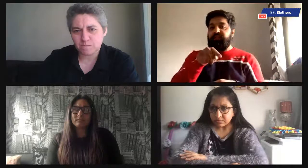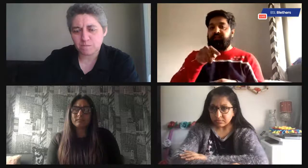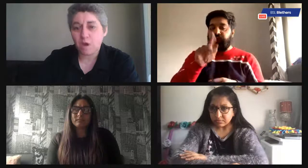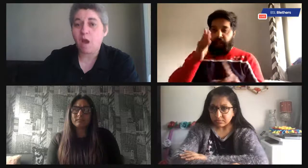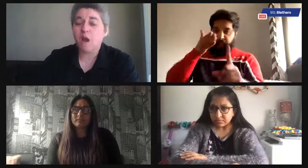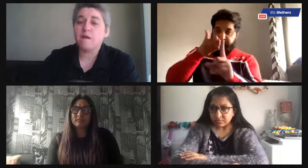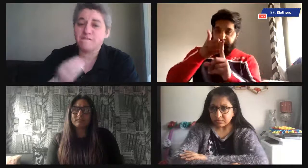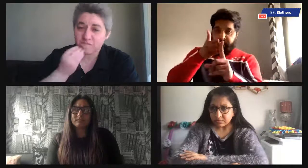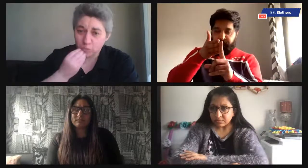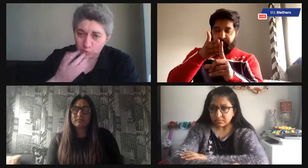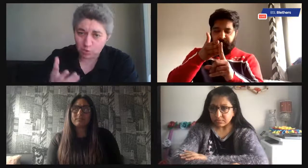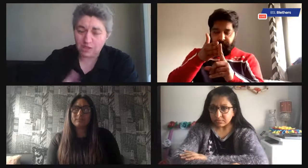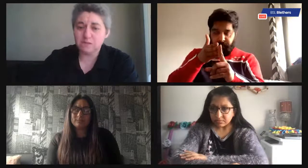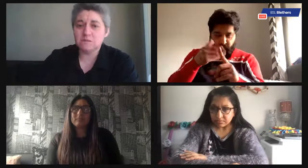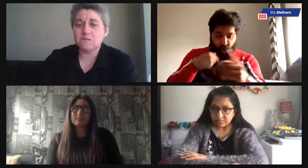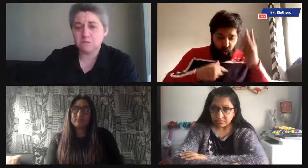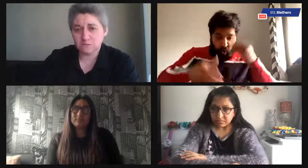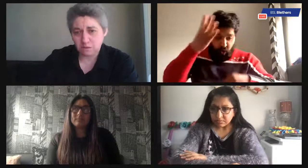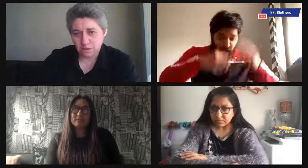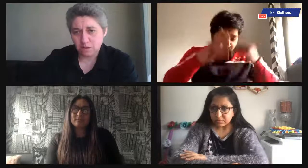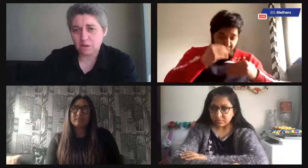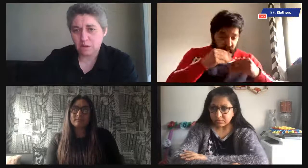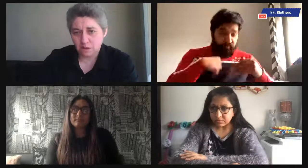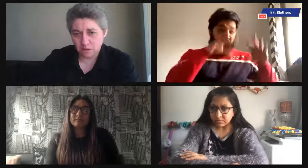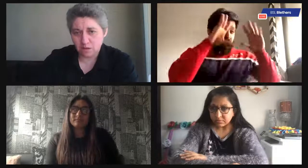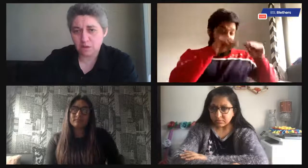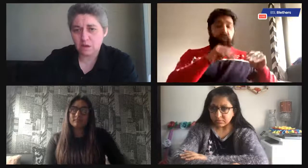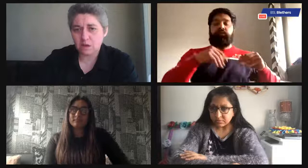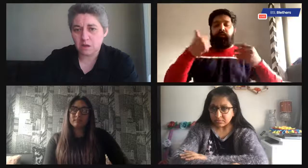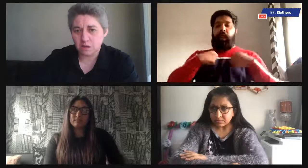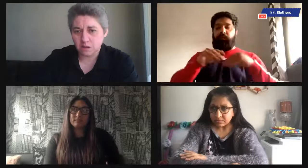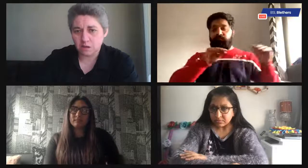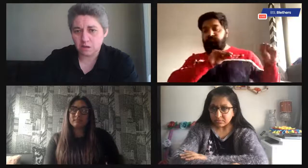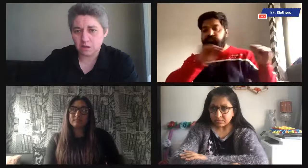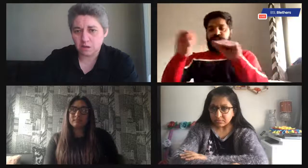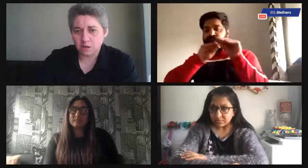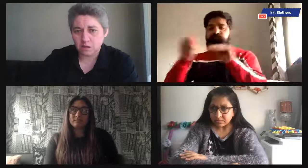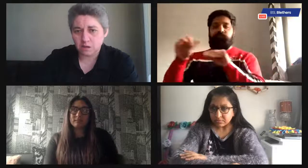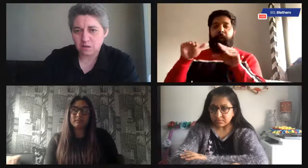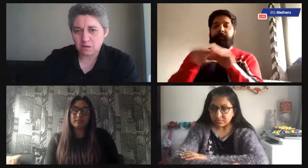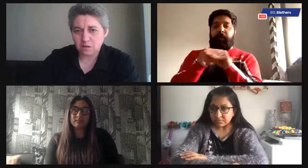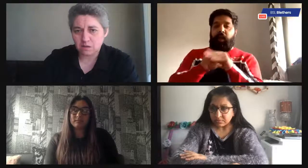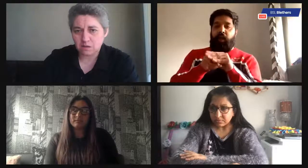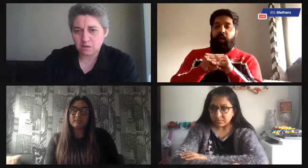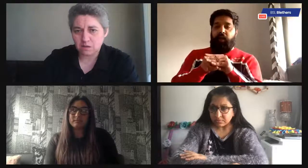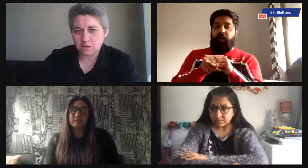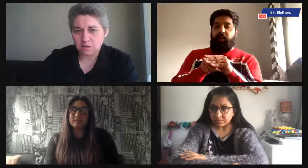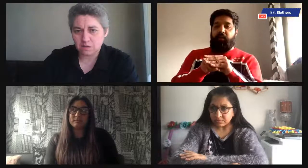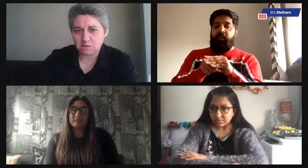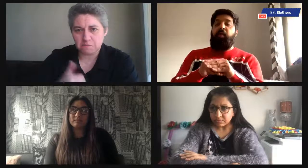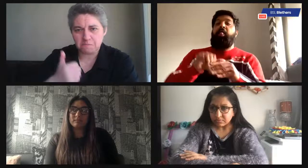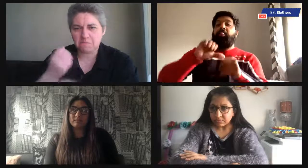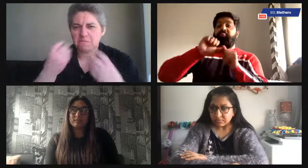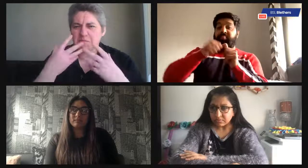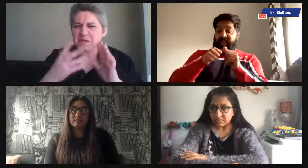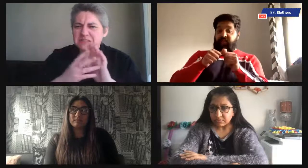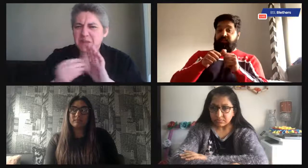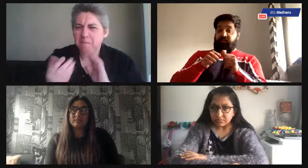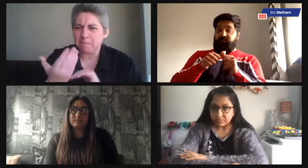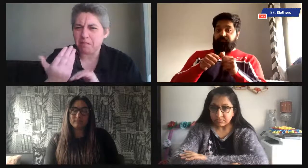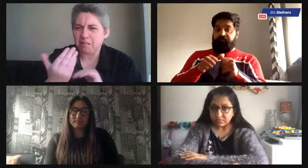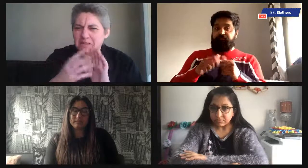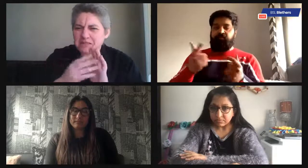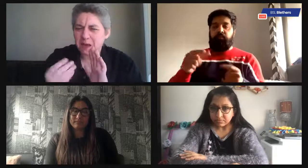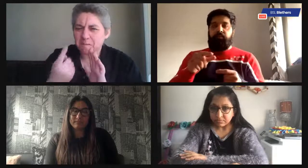year, we were looking specifically at food waste, and we were learning all about that. And then after that, I would